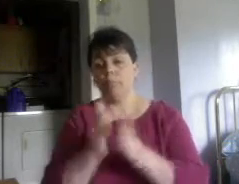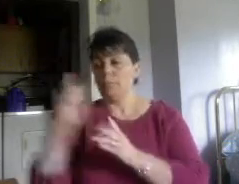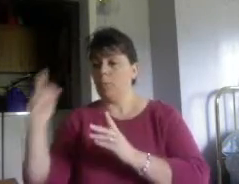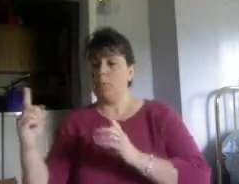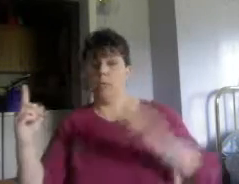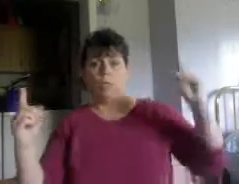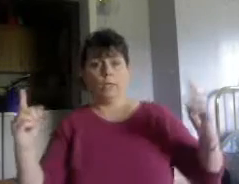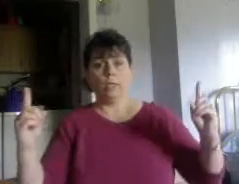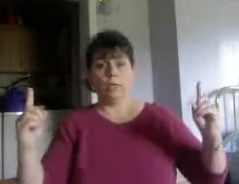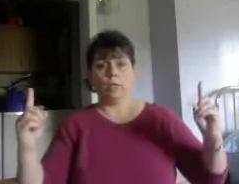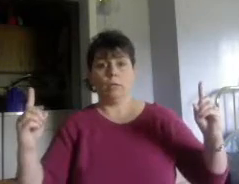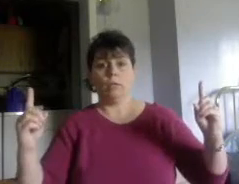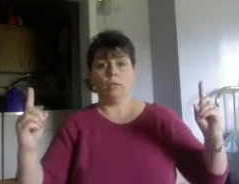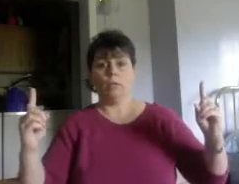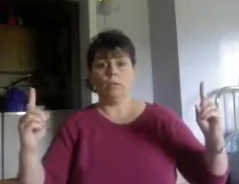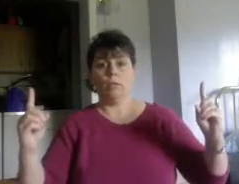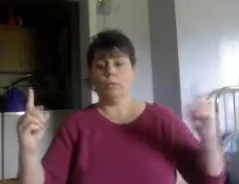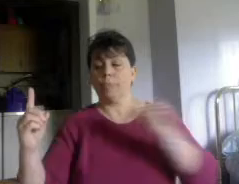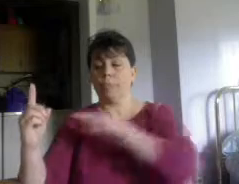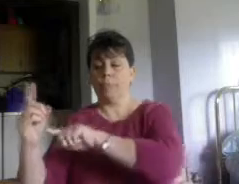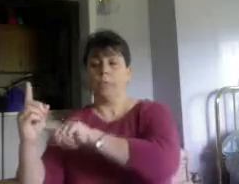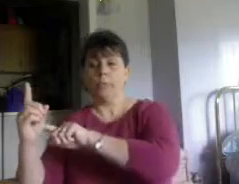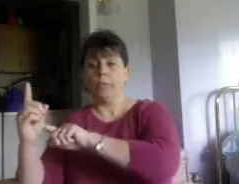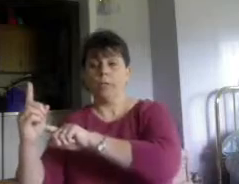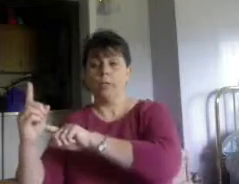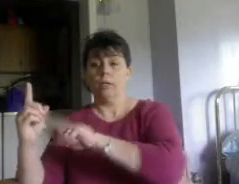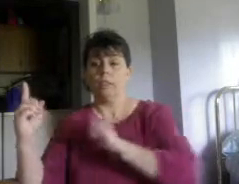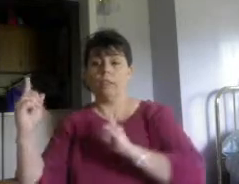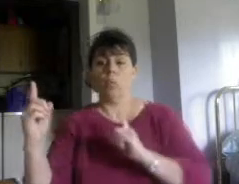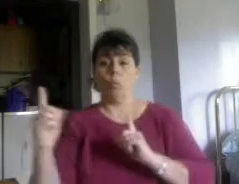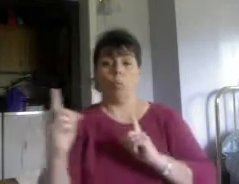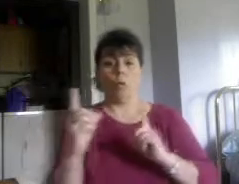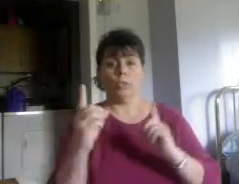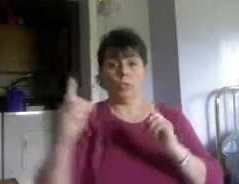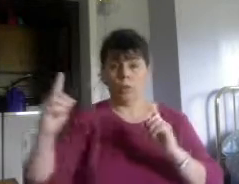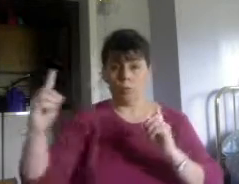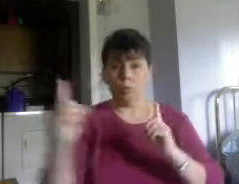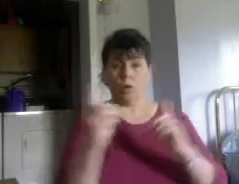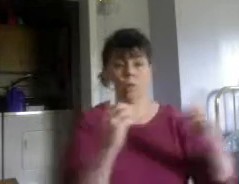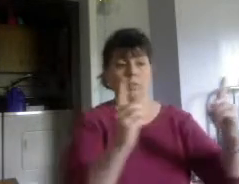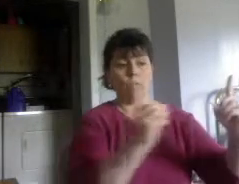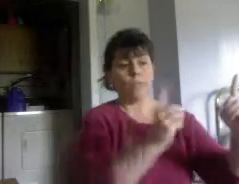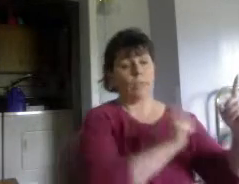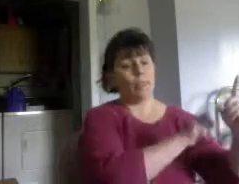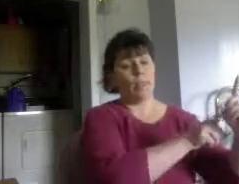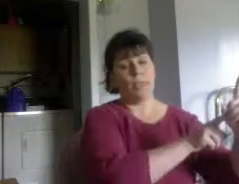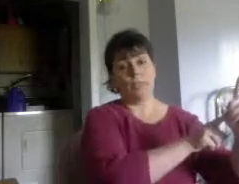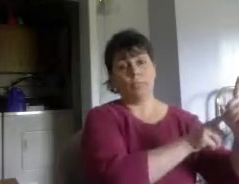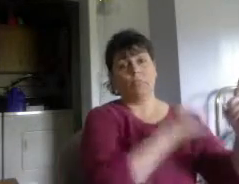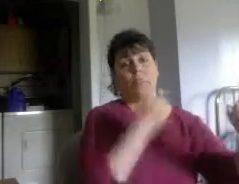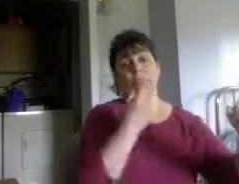the stationary partner may say stop whenever they feel that the partner walking towards them is too